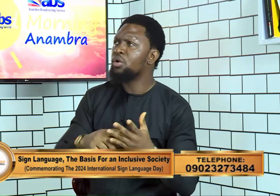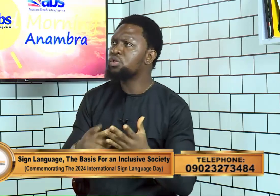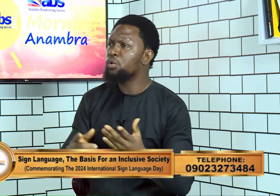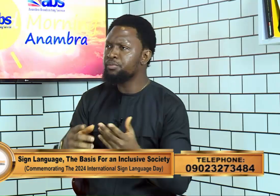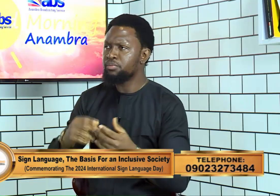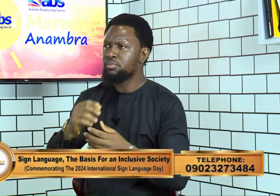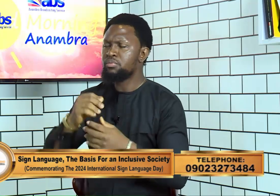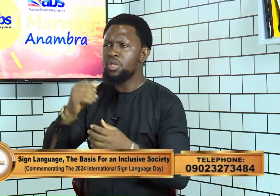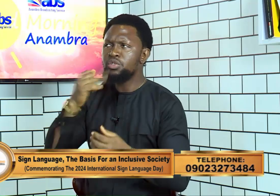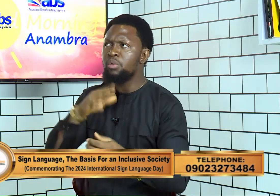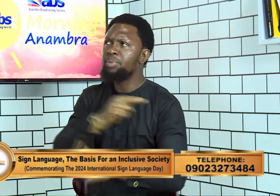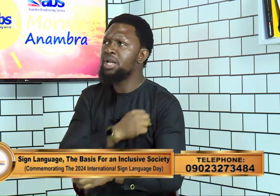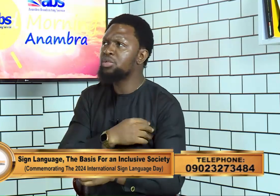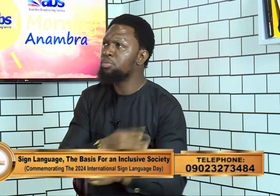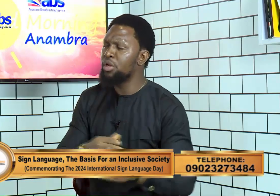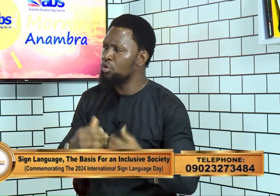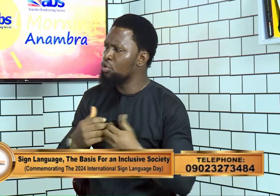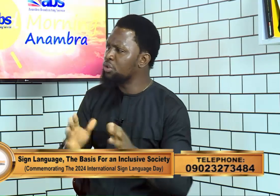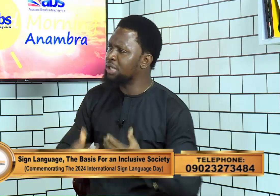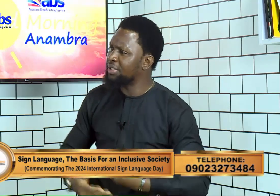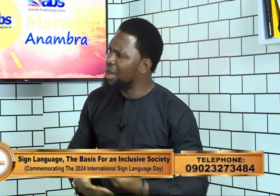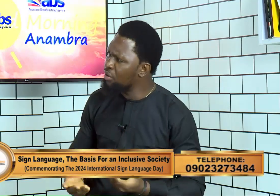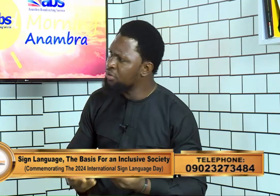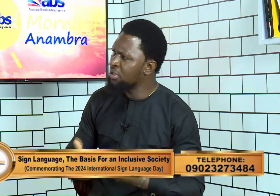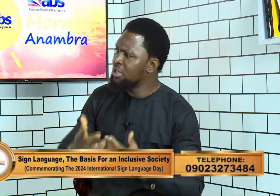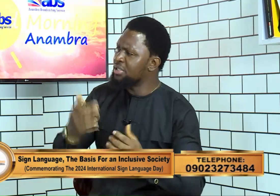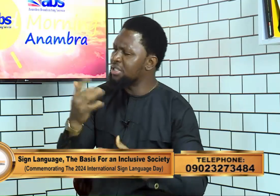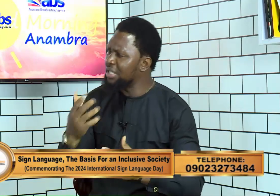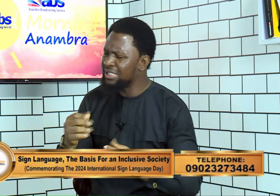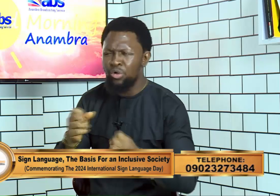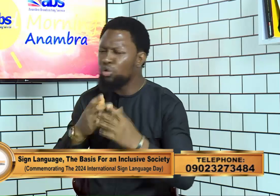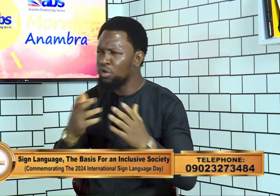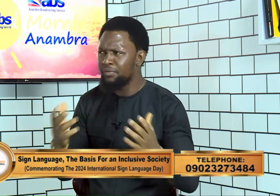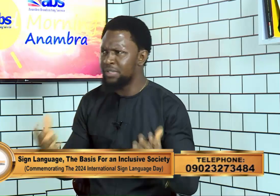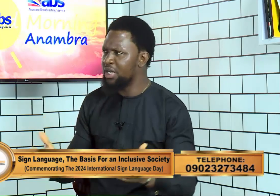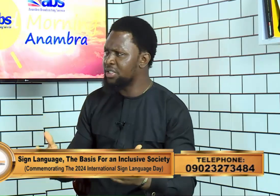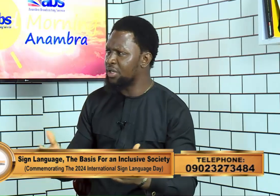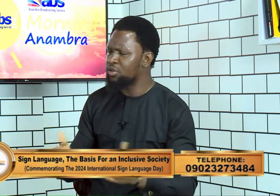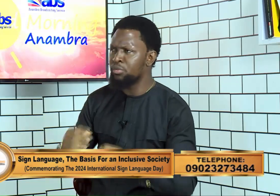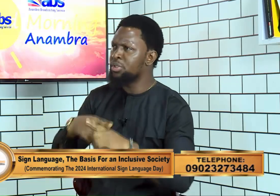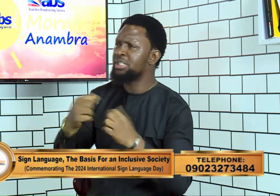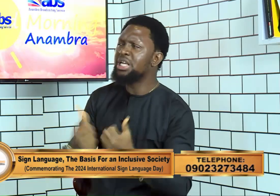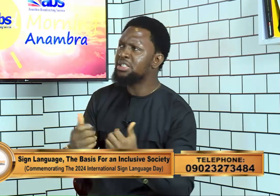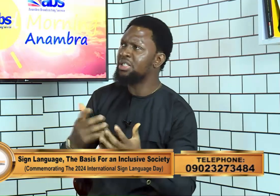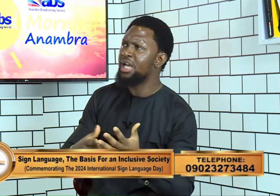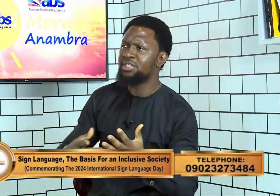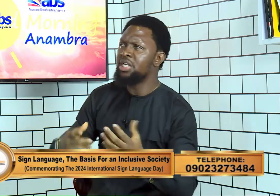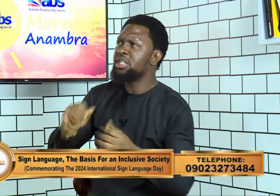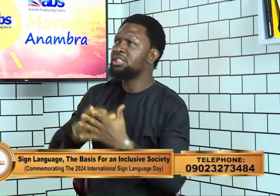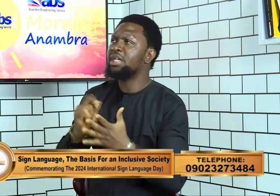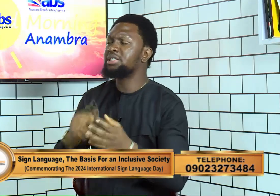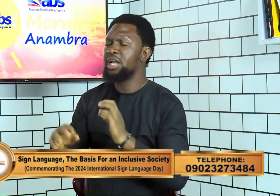and also some pregnant women losing their child, sicknesses, a whole lot of challenges. And also the challenges there